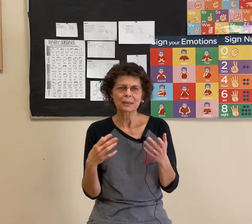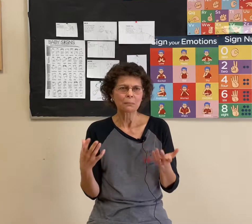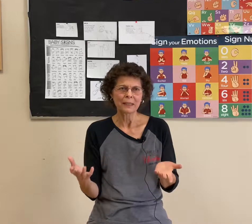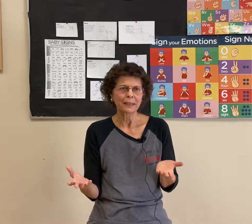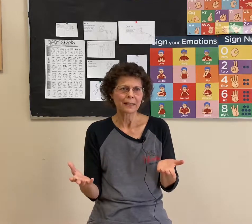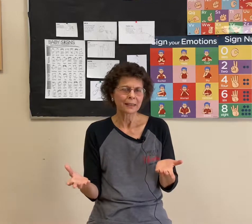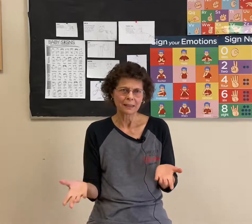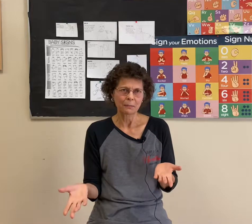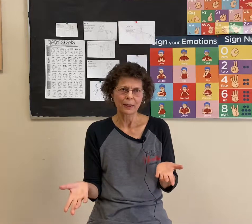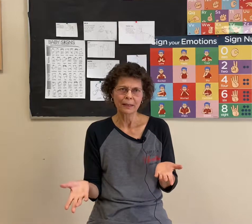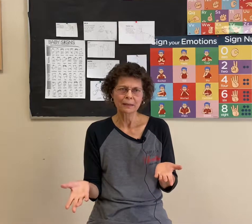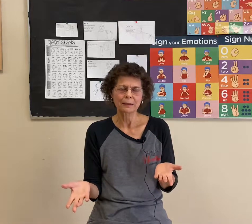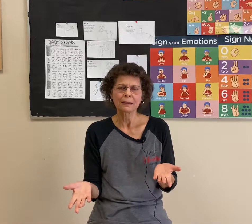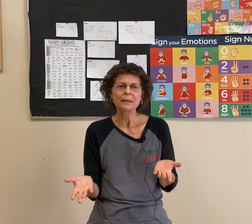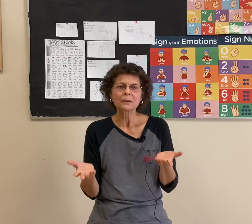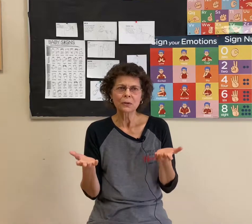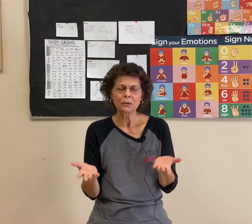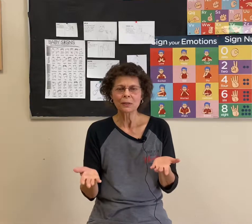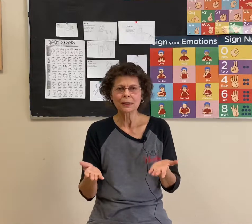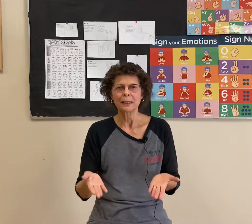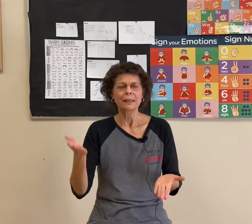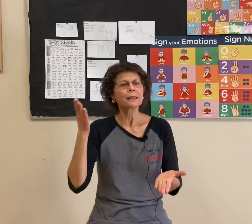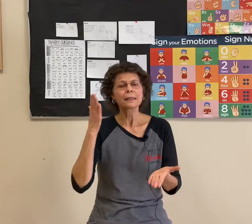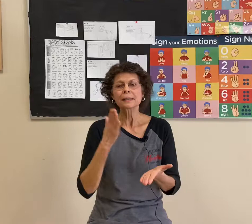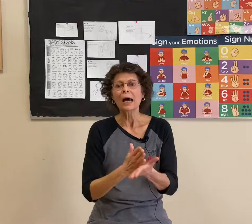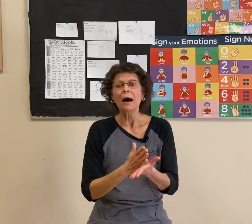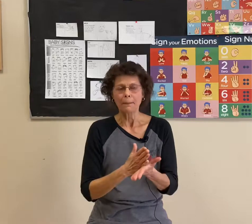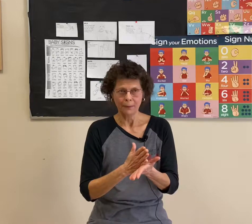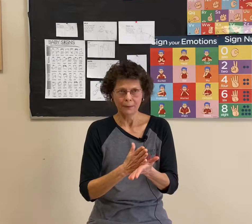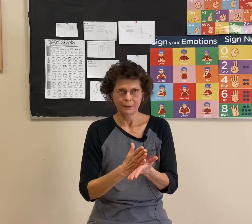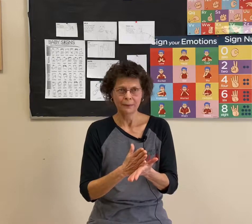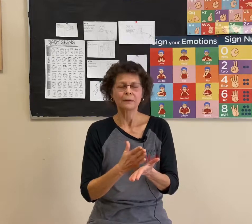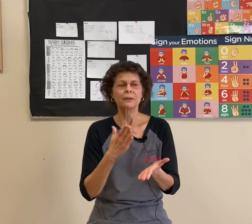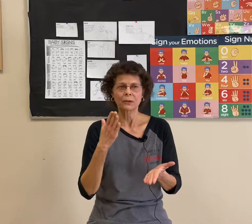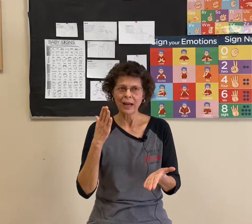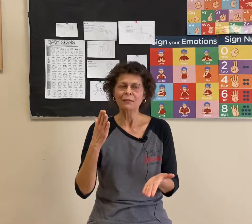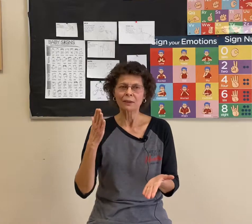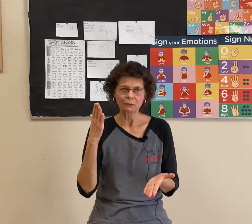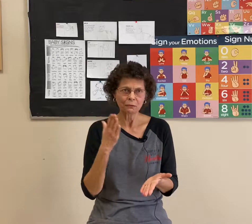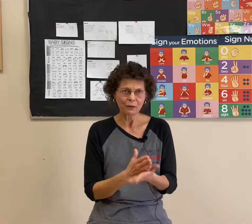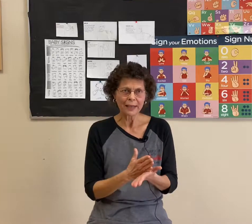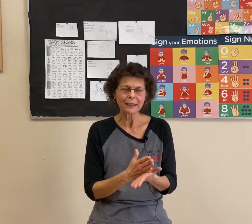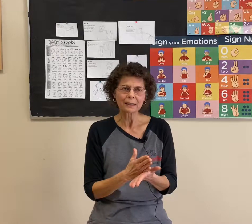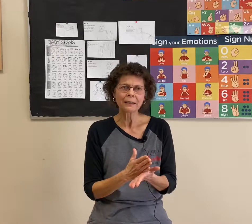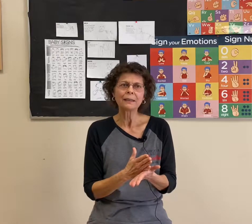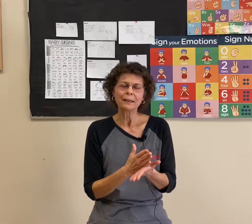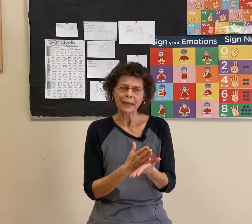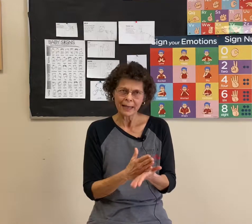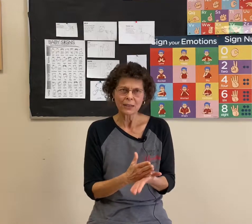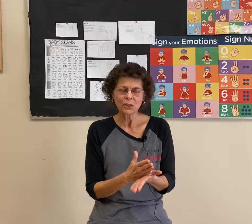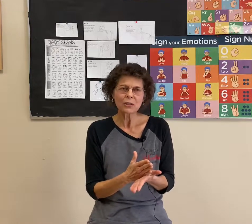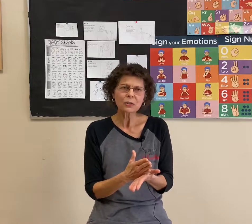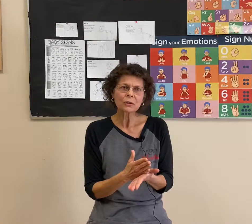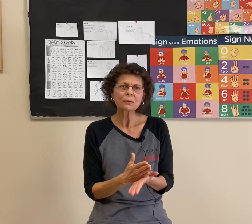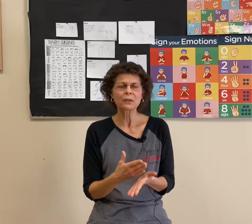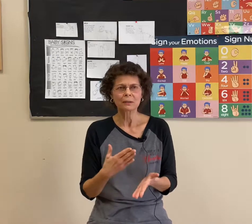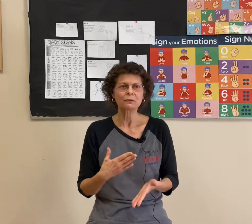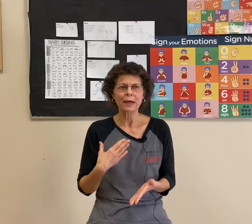meaning and its impact. So you can say stop. You can have an emphatic hand gesture with an emphatic tone